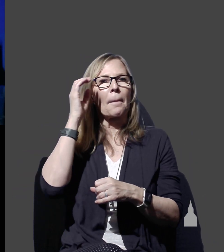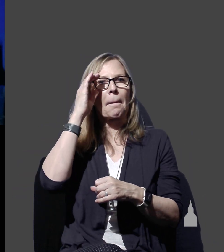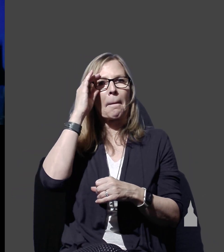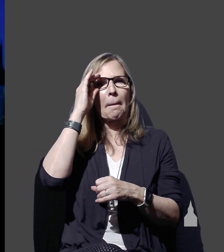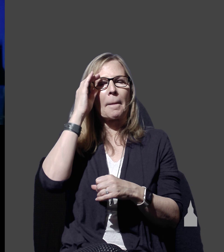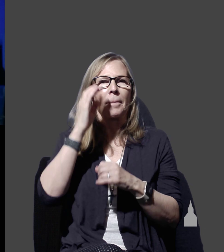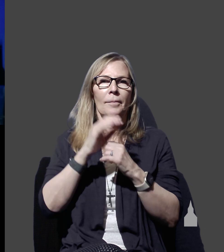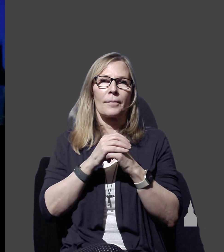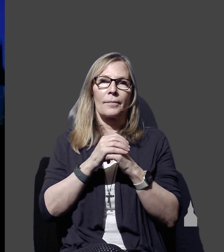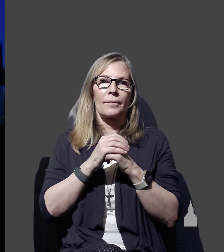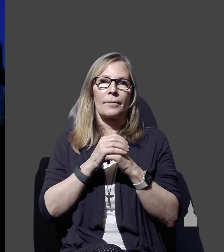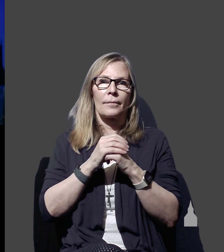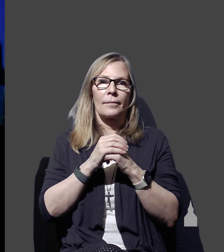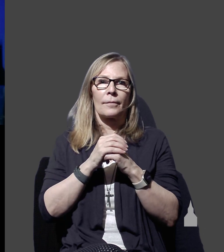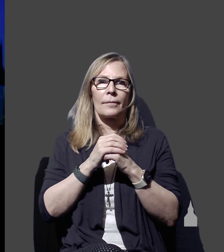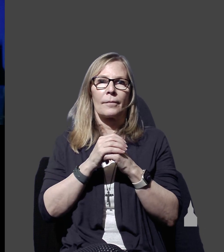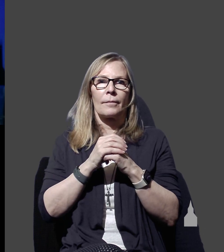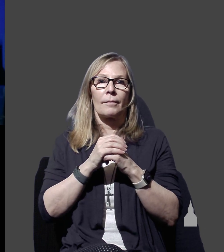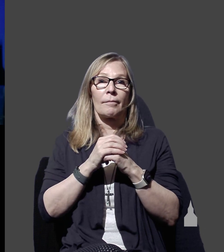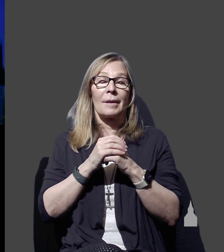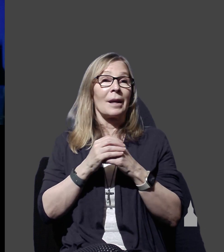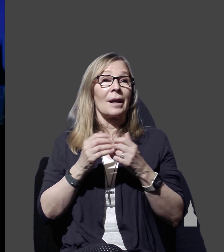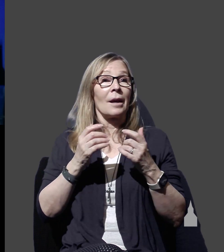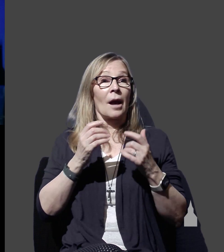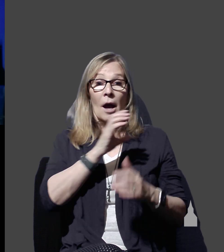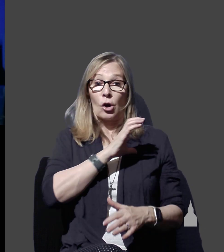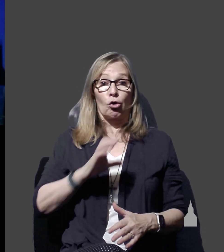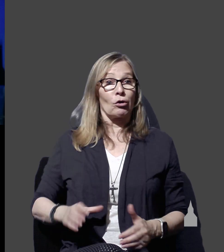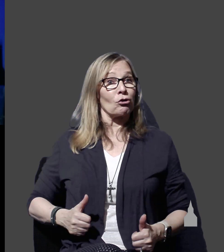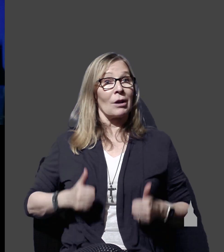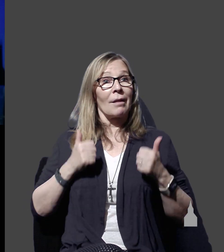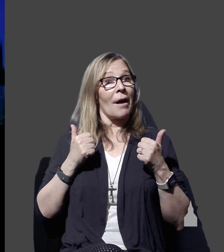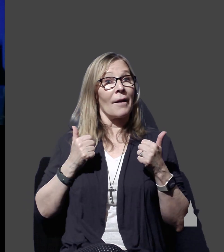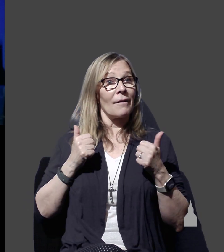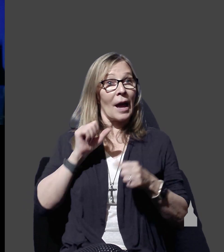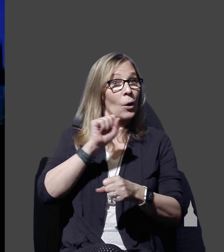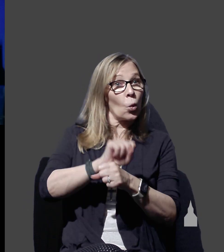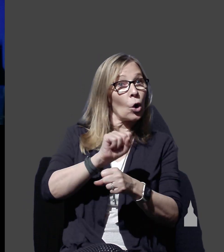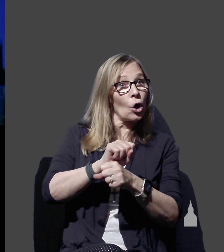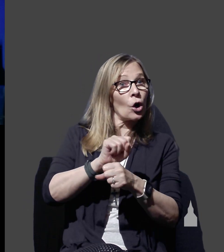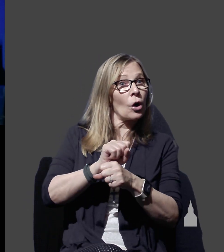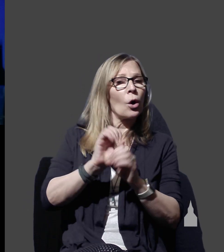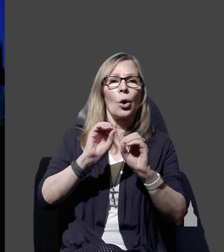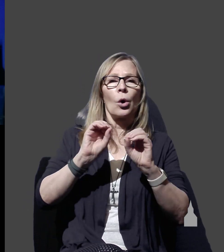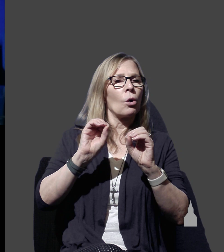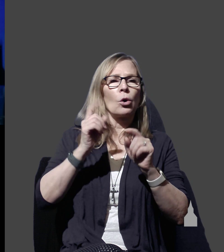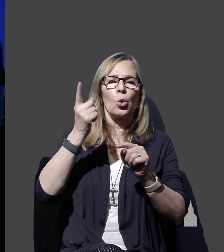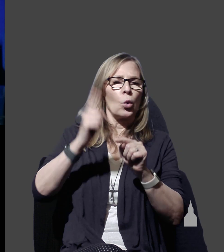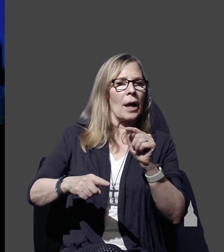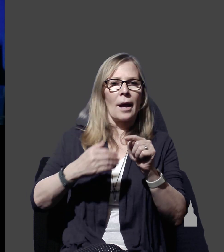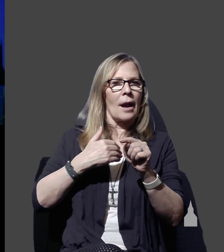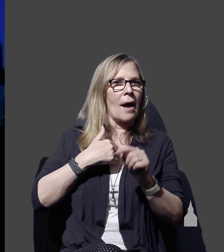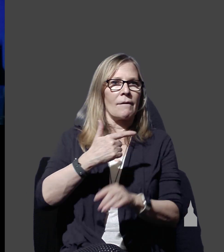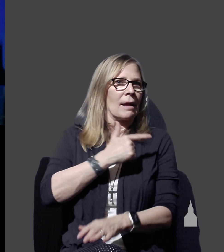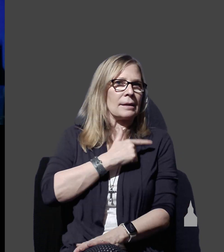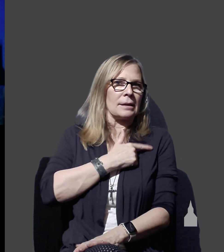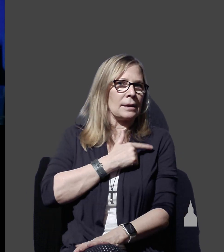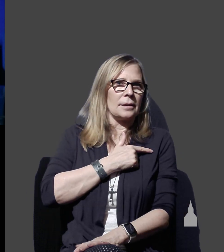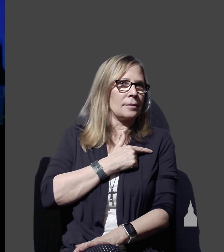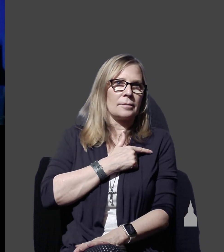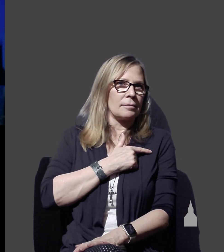Just say it. There's no place for laziness in the life of a Christian when it comes to work. It doesn't honor the Lord.